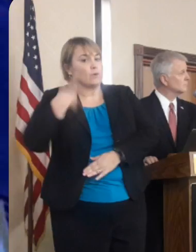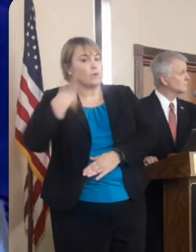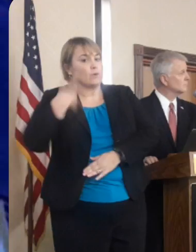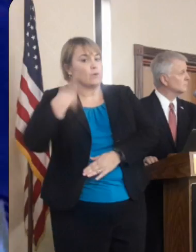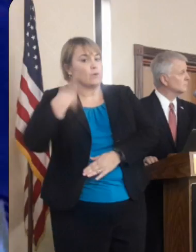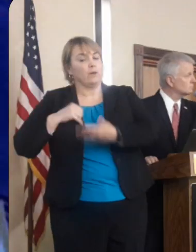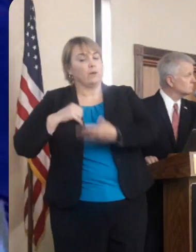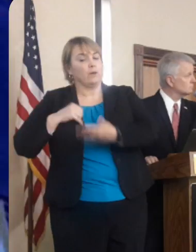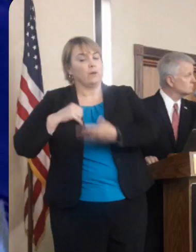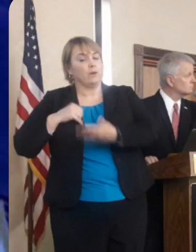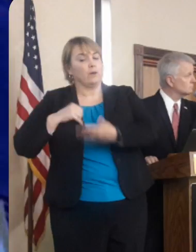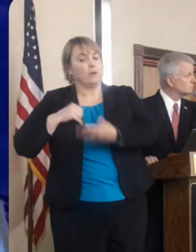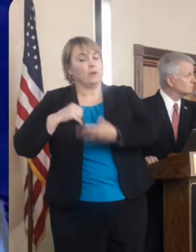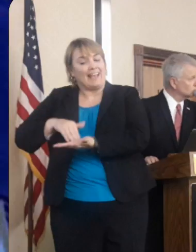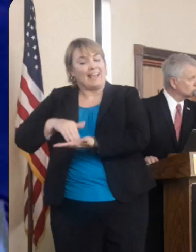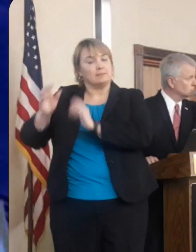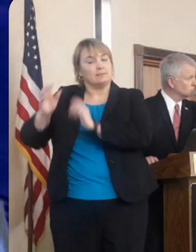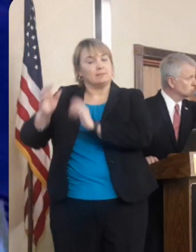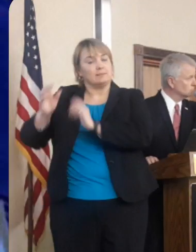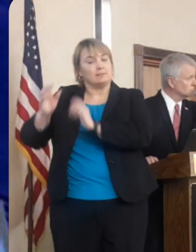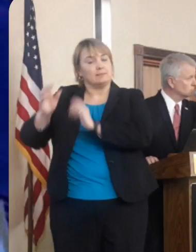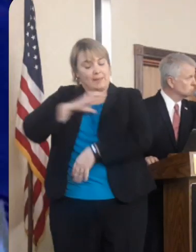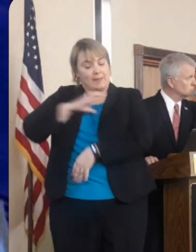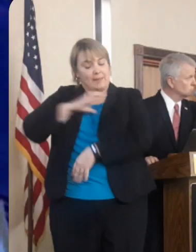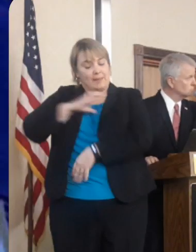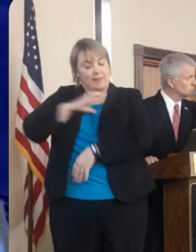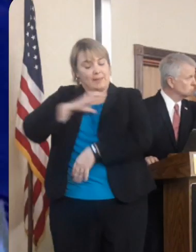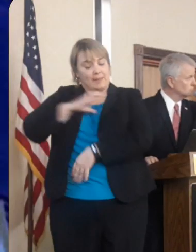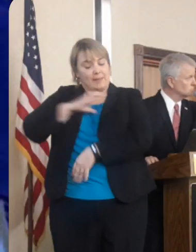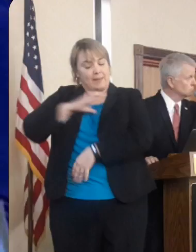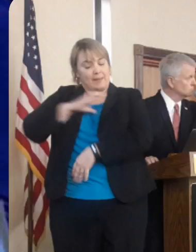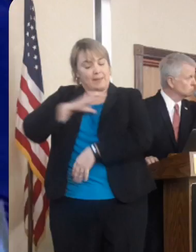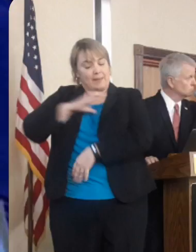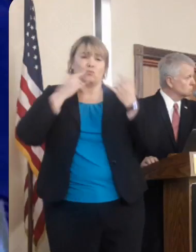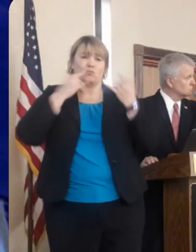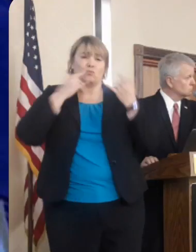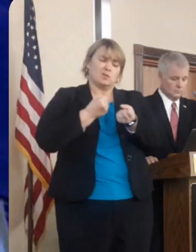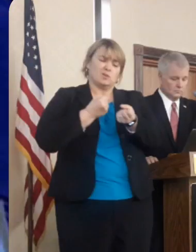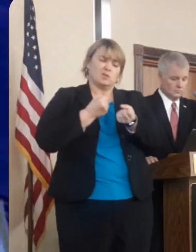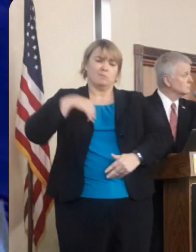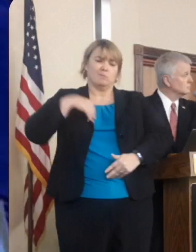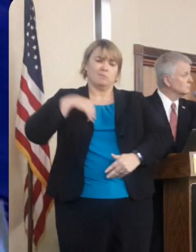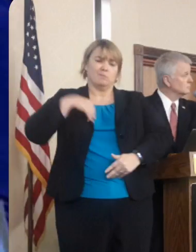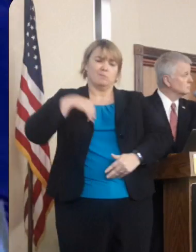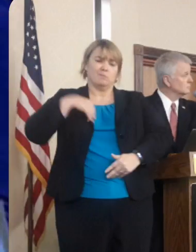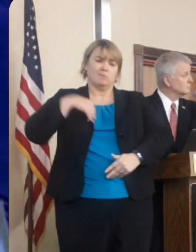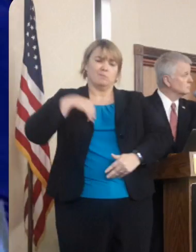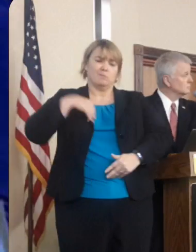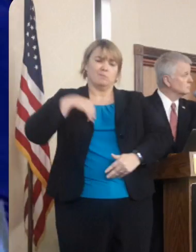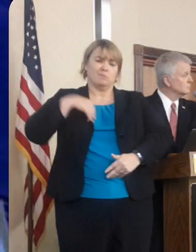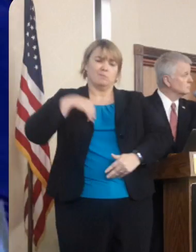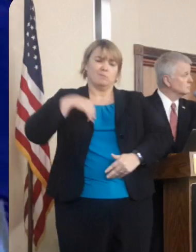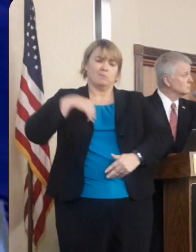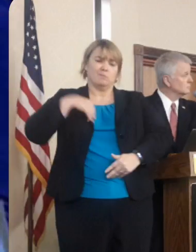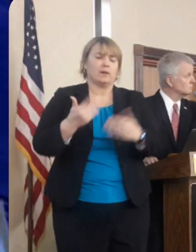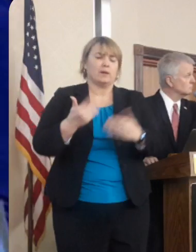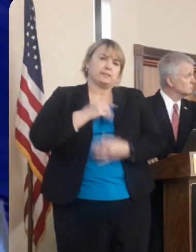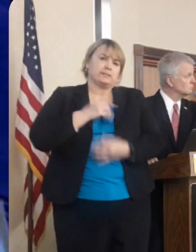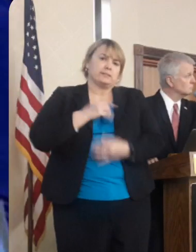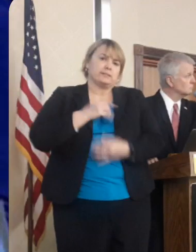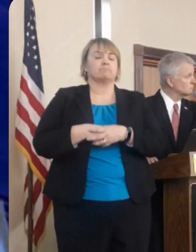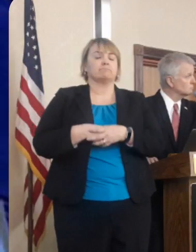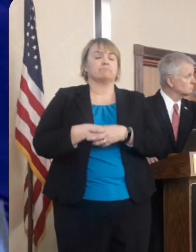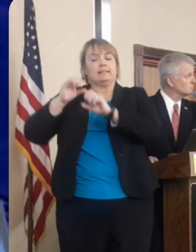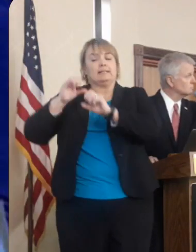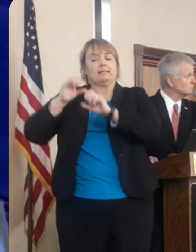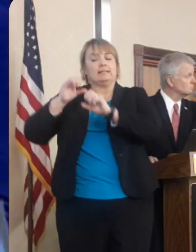movement and to facilitate us going forward, let's support this, revisit it in rules later, and if we decide